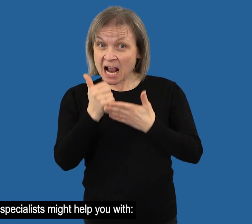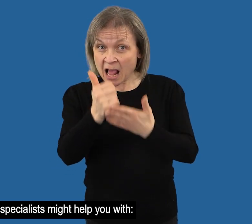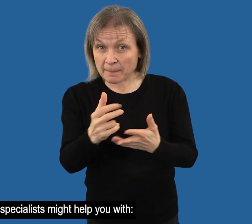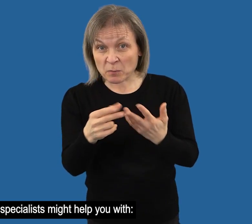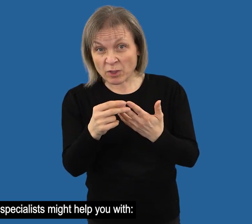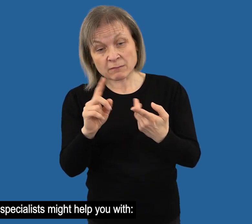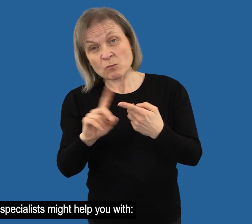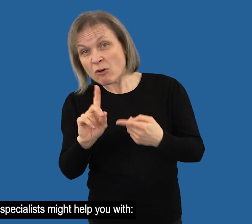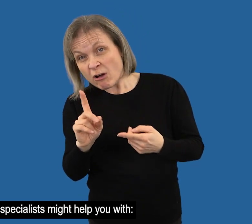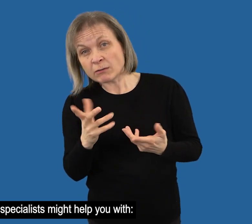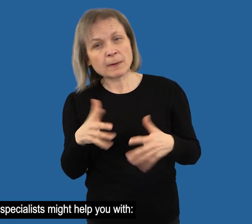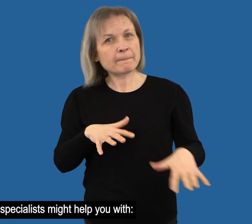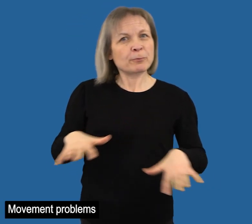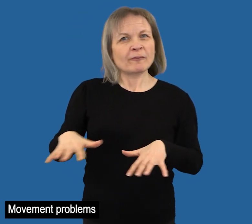These specialists might help you with